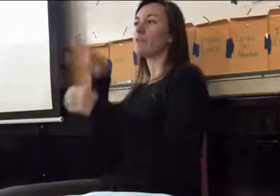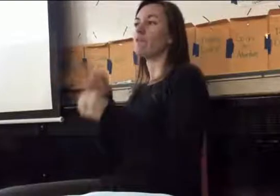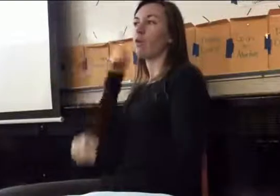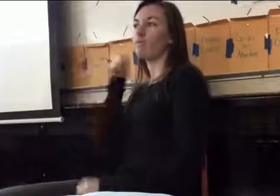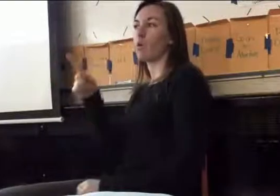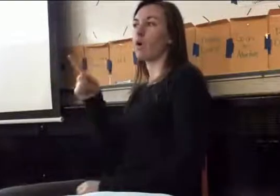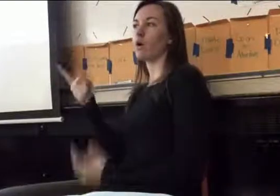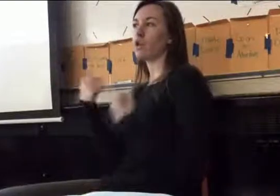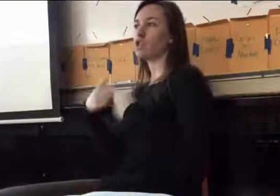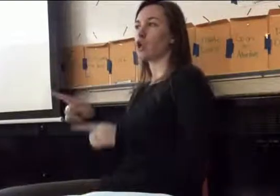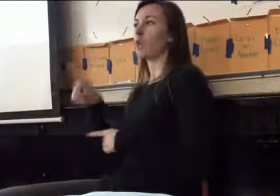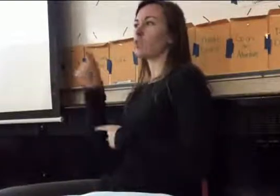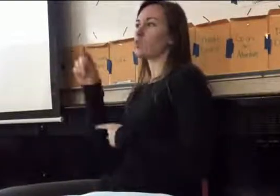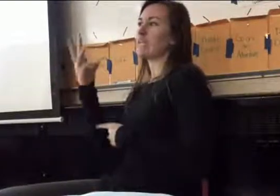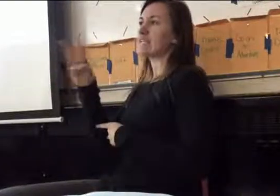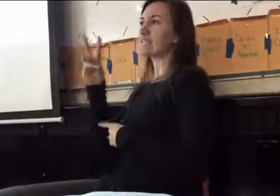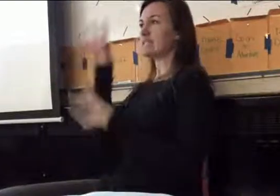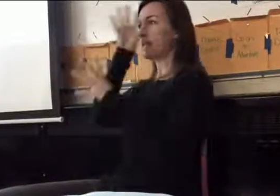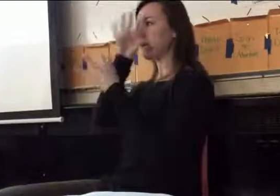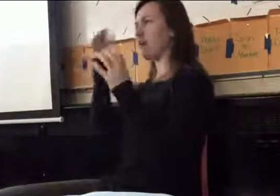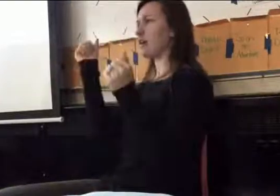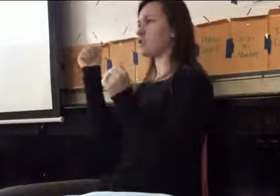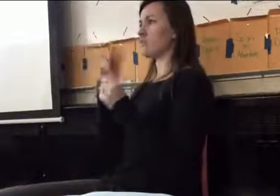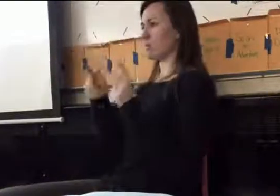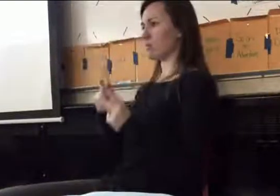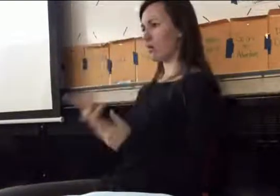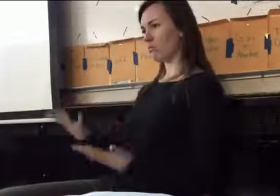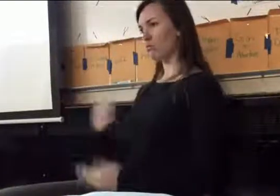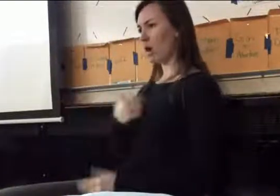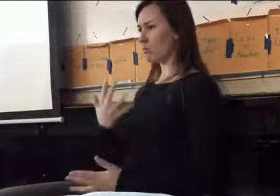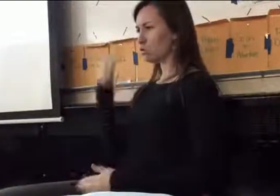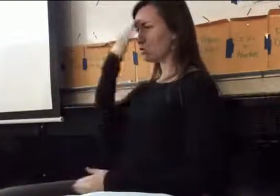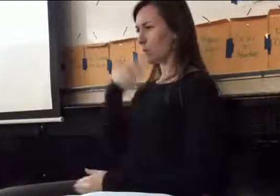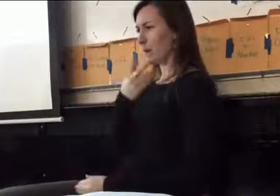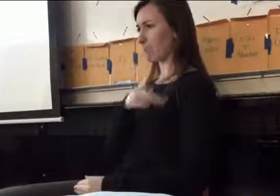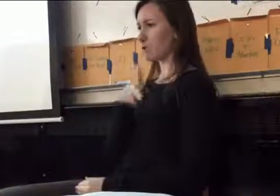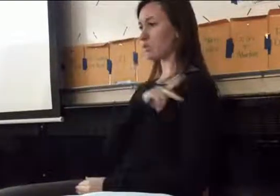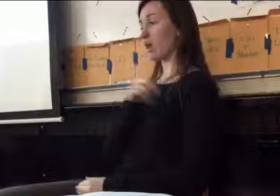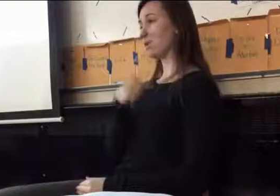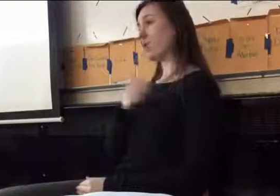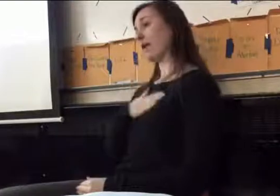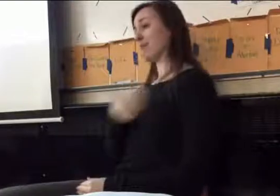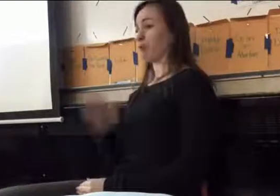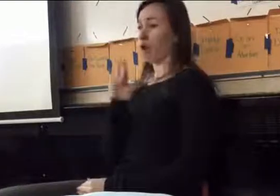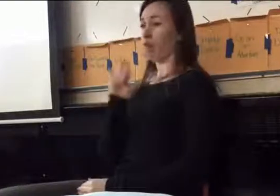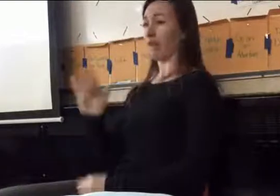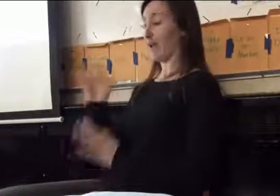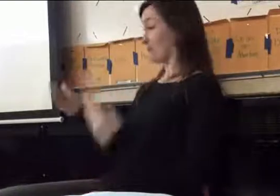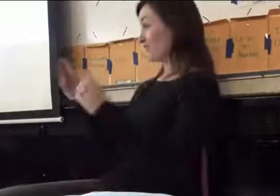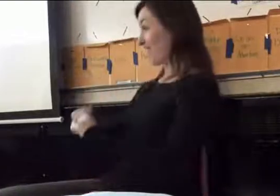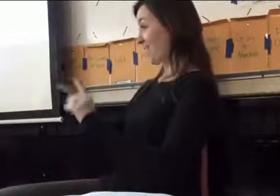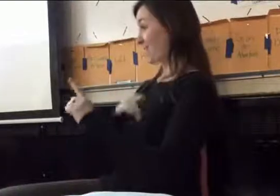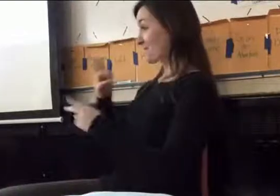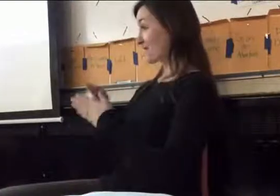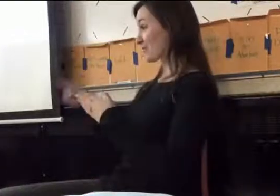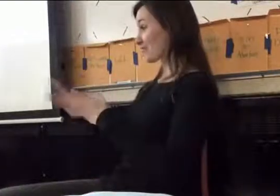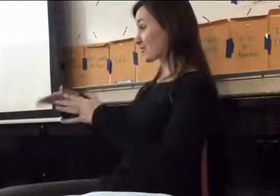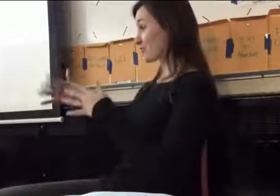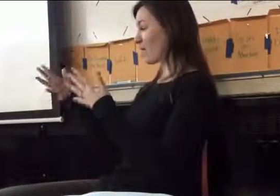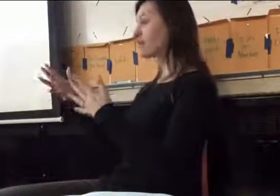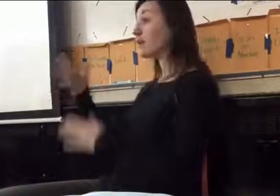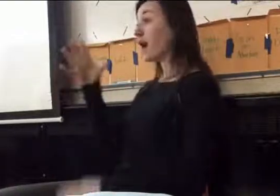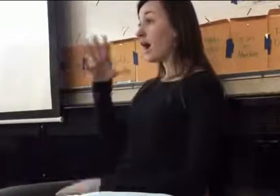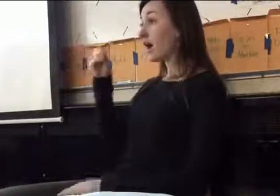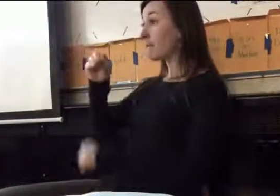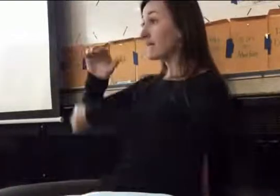And everyone's like, oh, well, I want to know what my personality is. Click who I'm voting for and move on. Well, it turns out this company in England